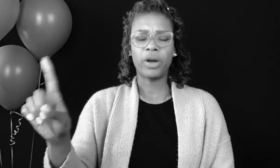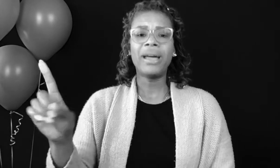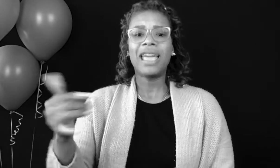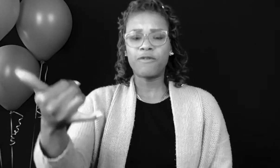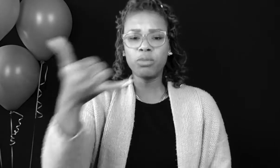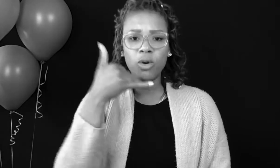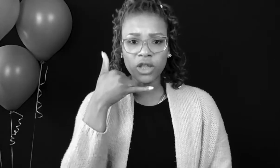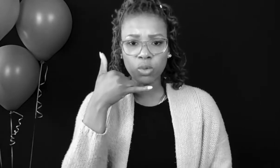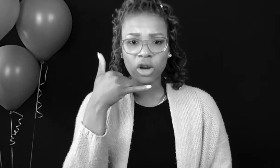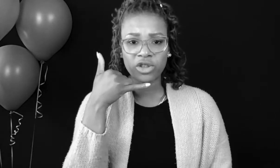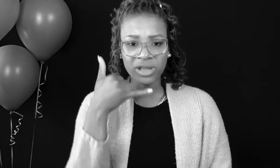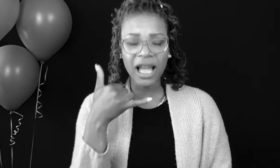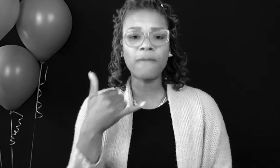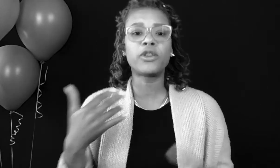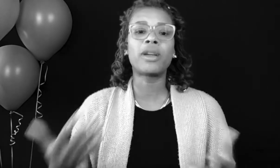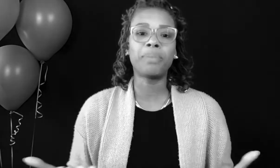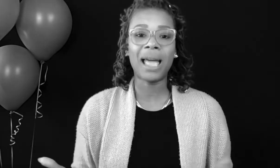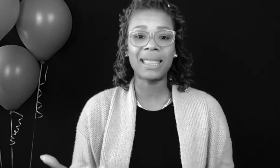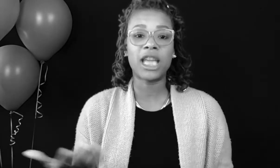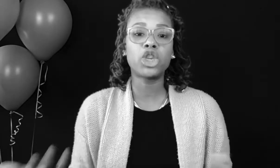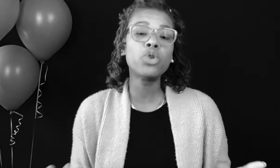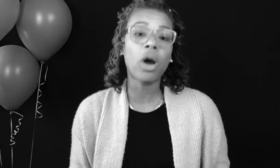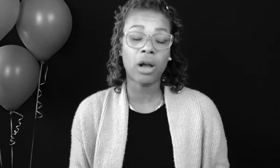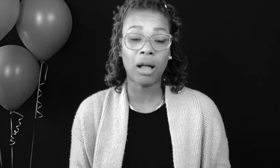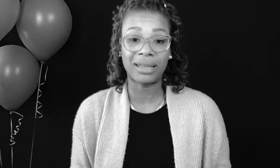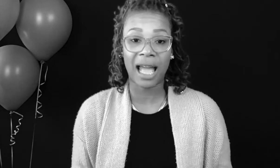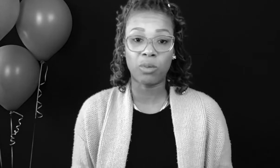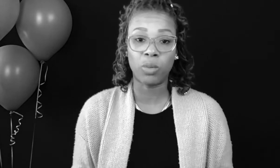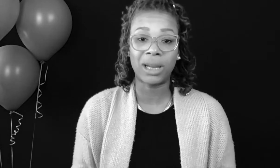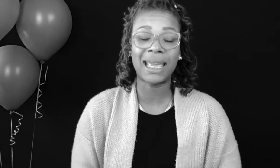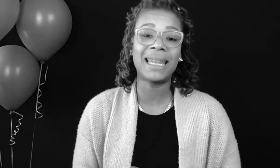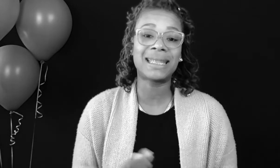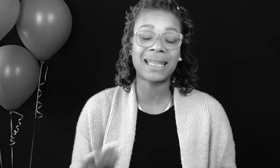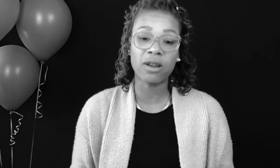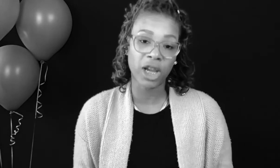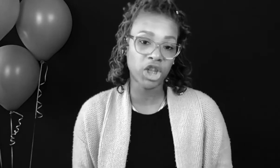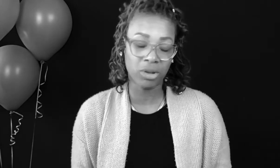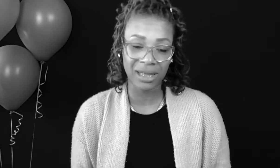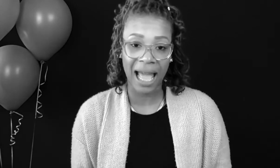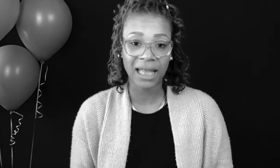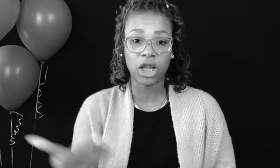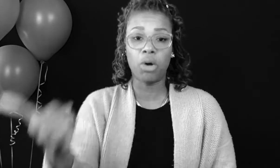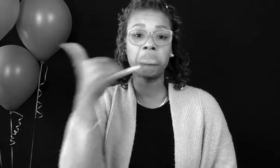if you move it towards yourself, you're implying that you are calling 911. Again, it's a directional sign. So